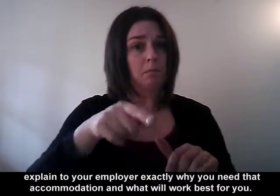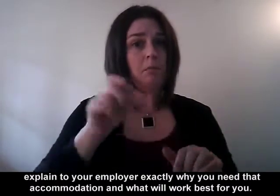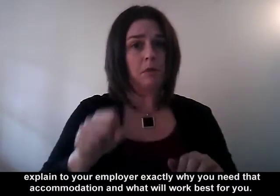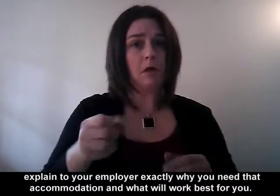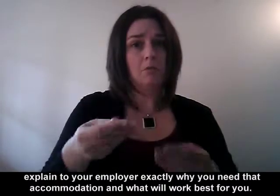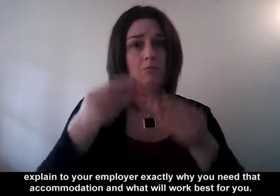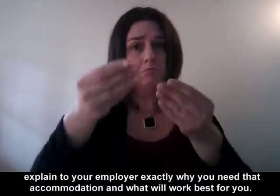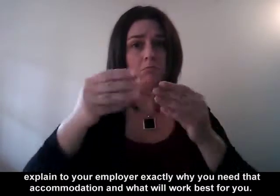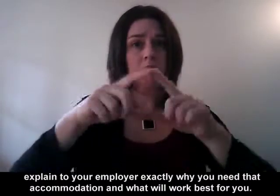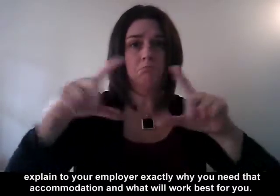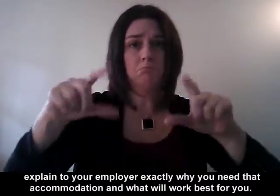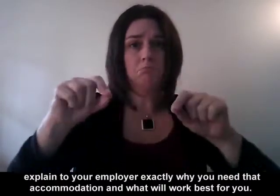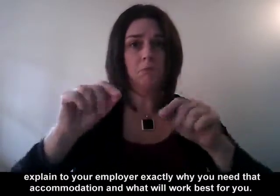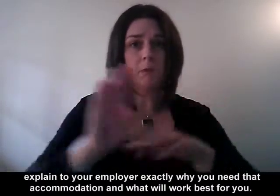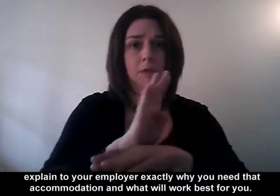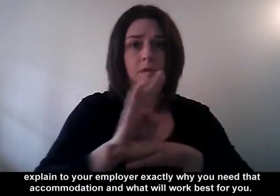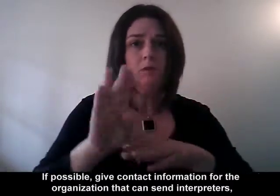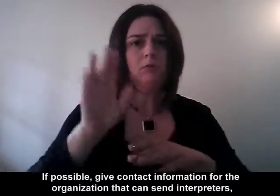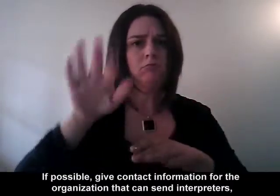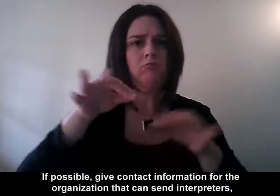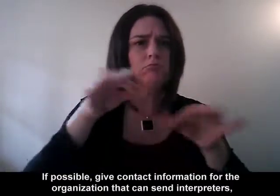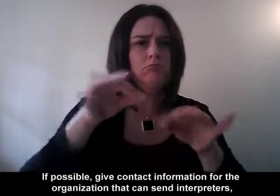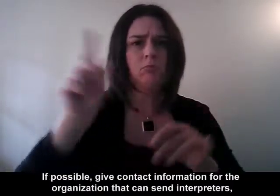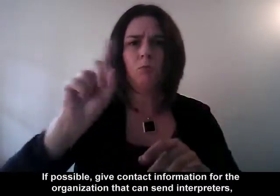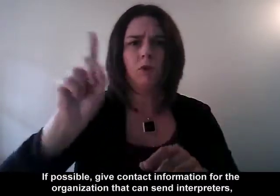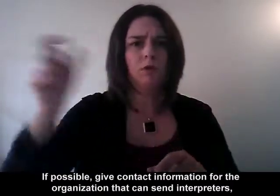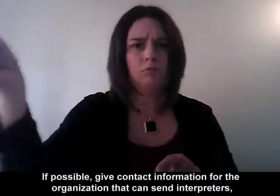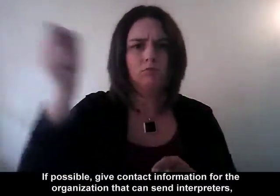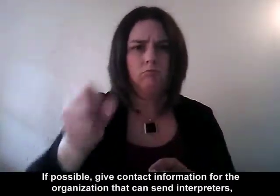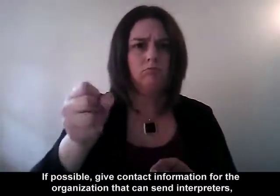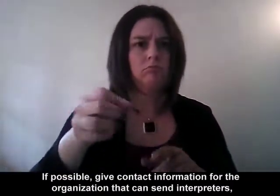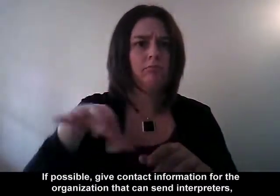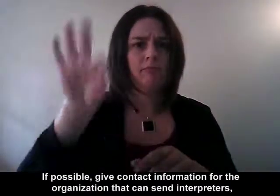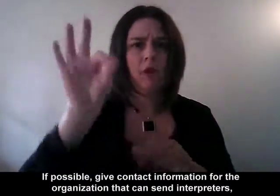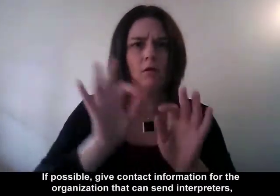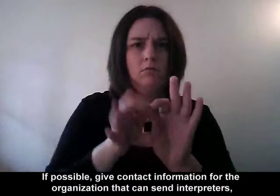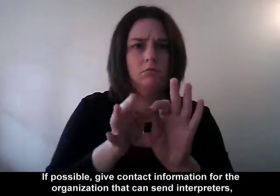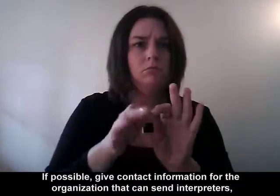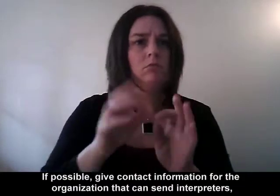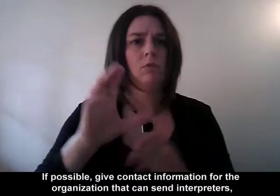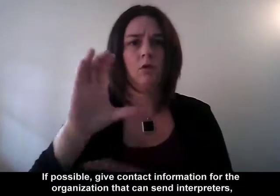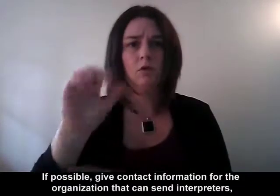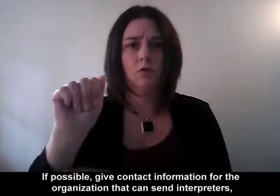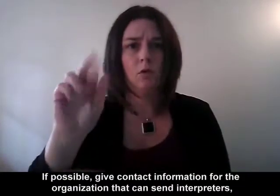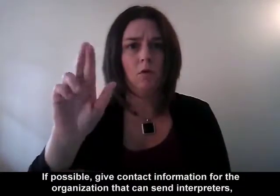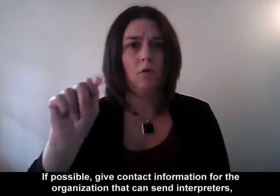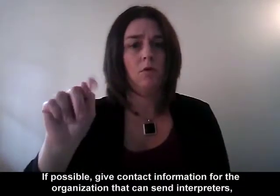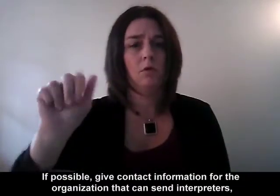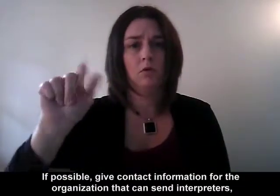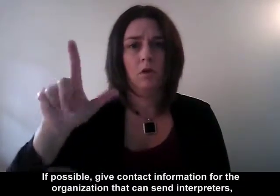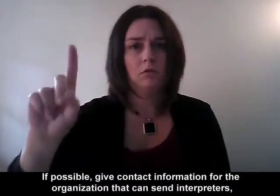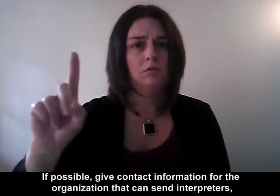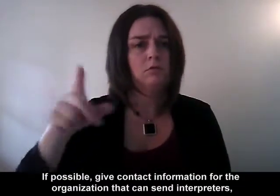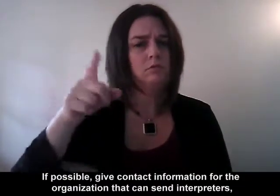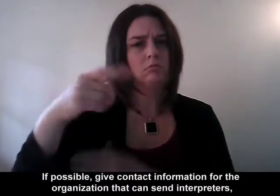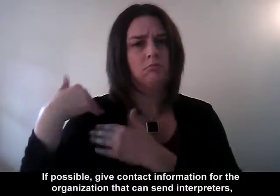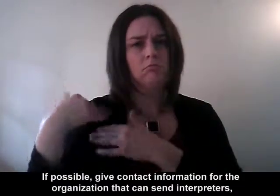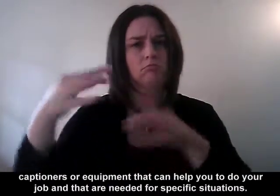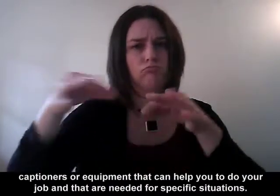you. If possible, give contact information for the organization that can send interpreters, captioners,